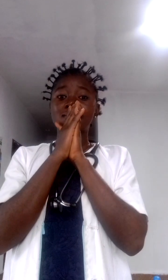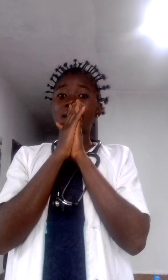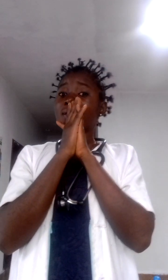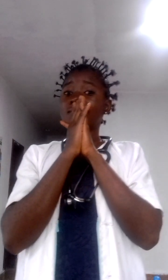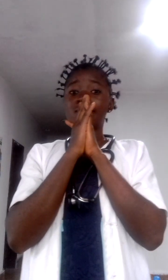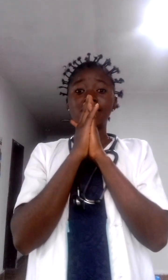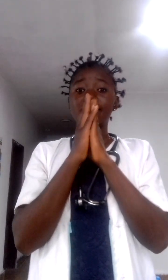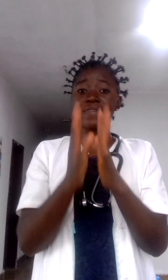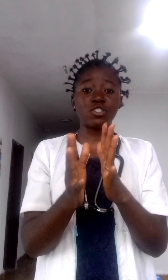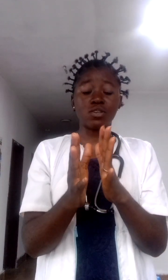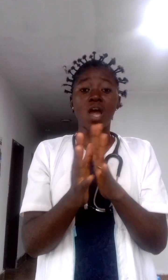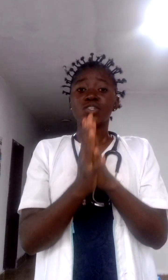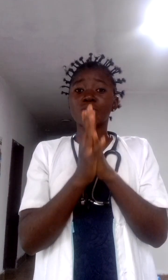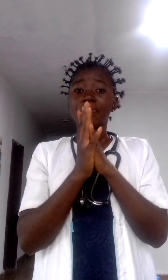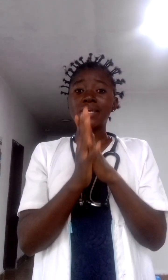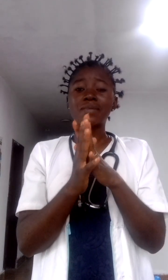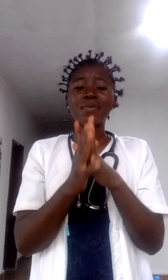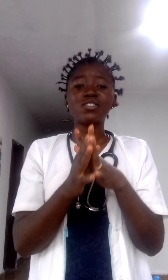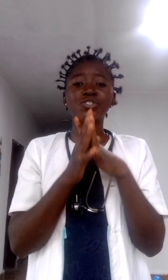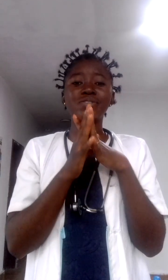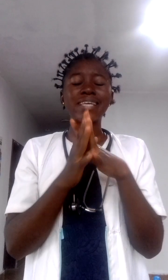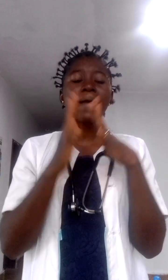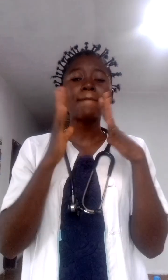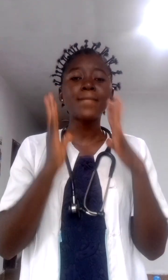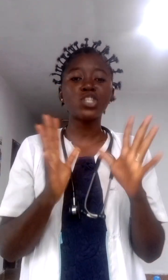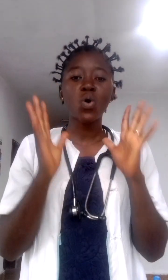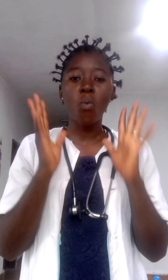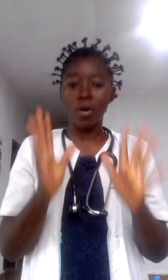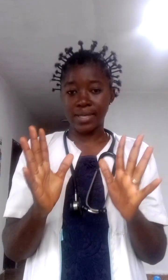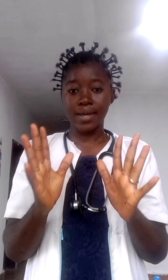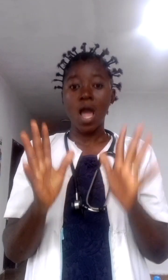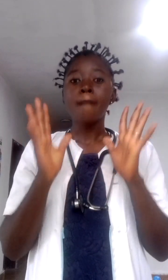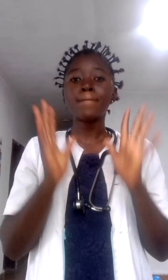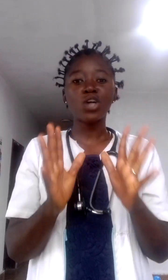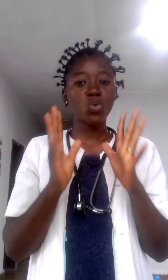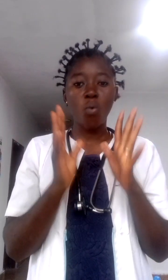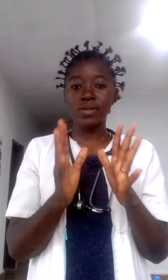and other disease infection. So please, the person should take much water, and much